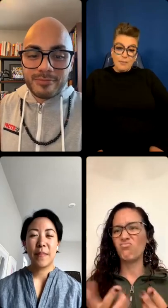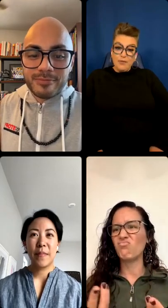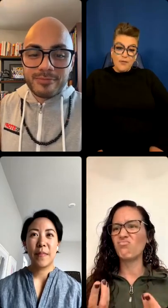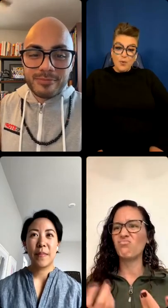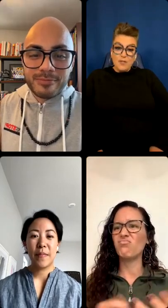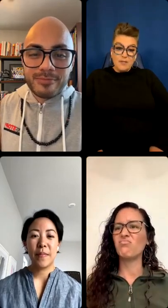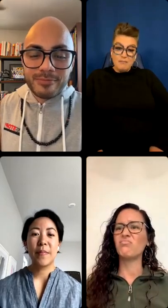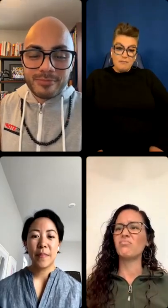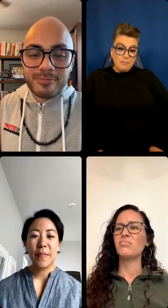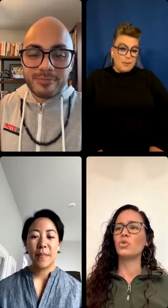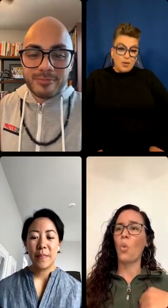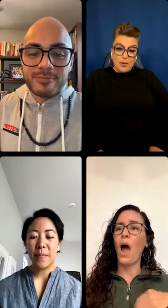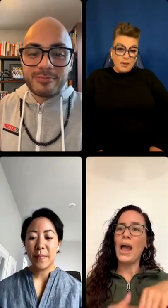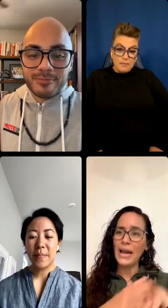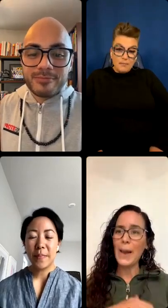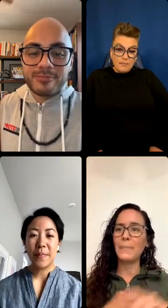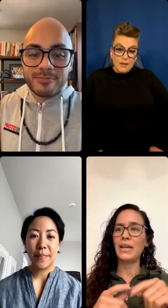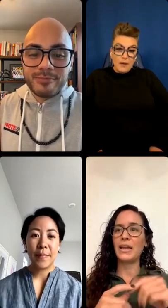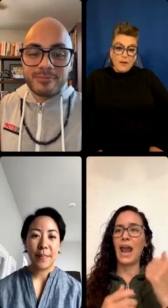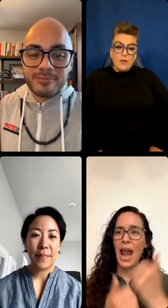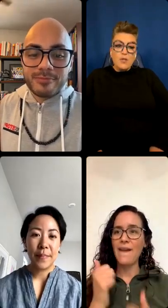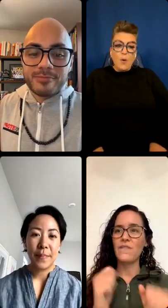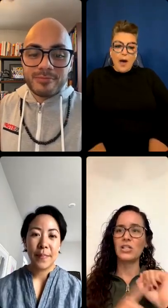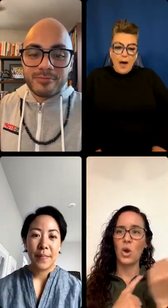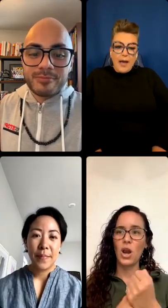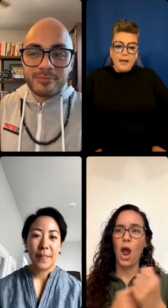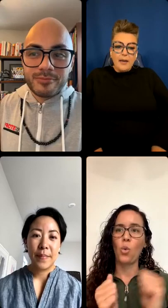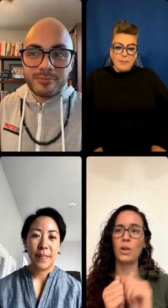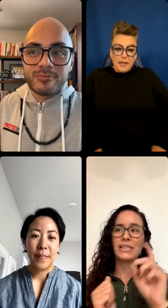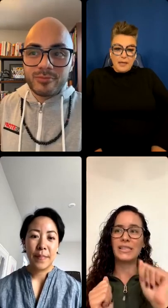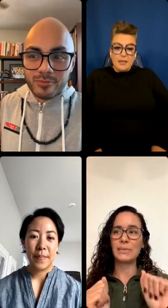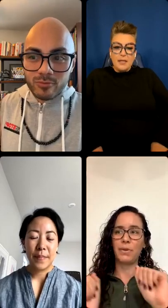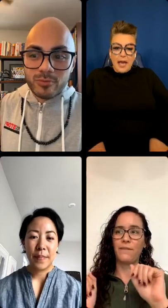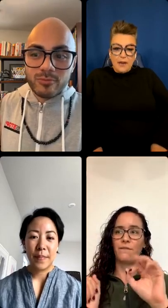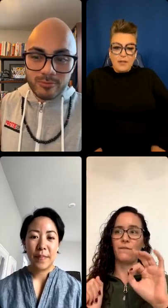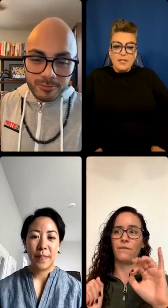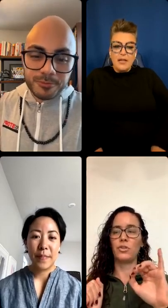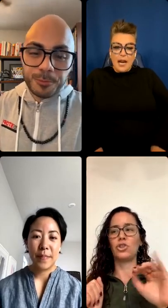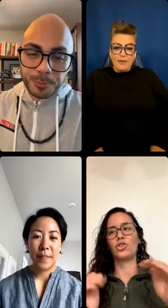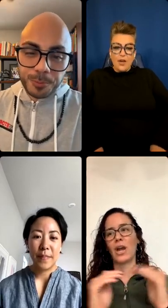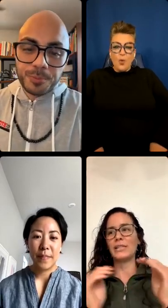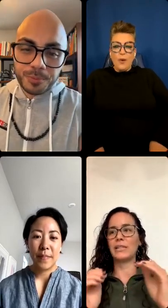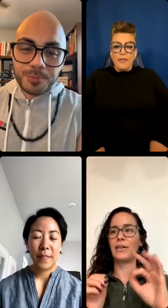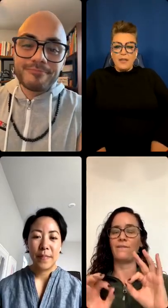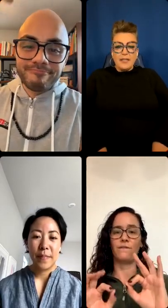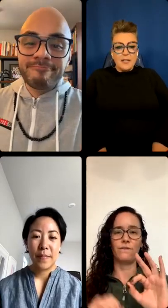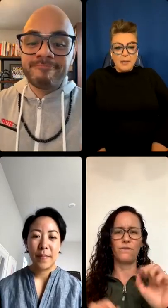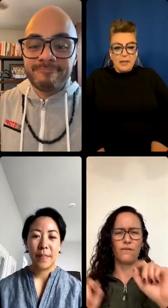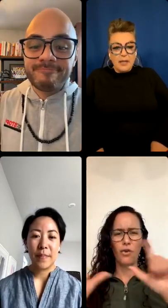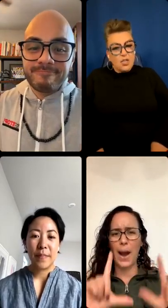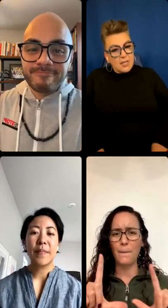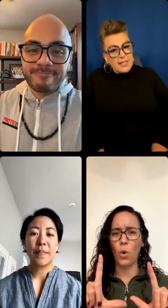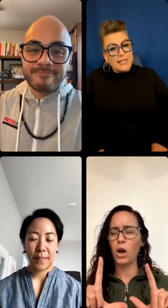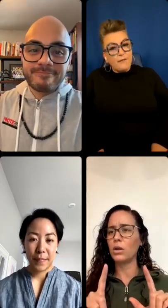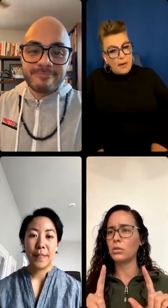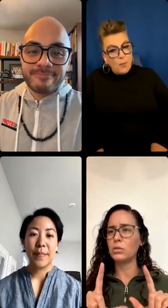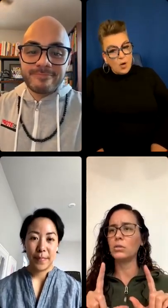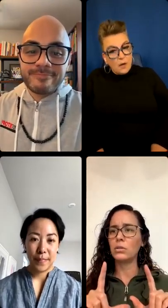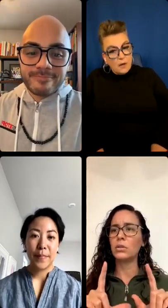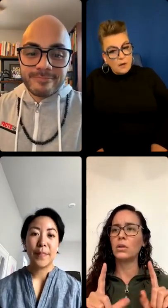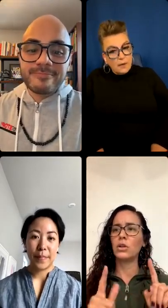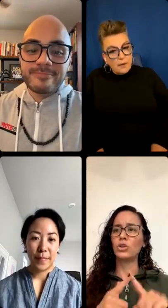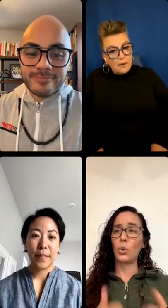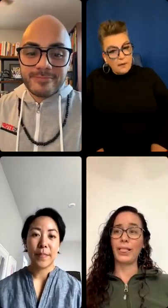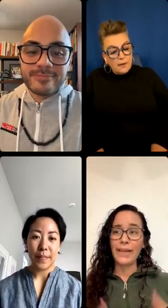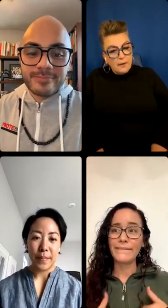for disabled folks, period. So I come into every scenario with a disability justice